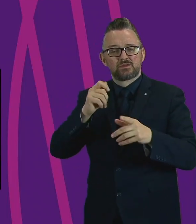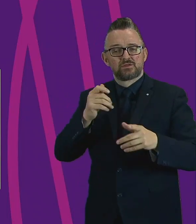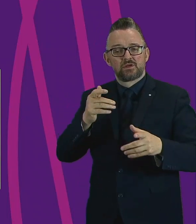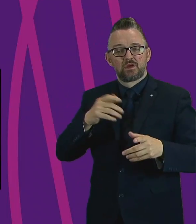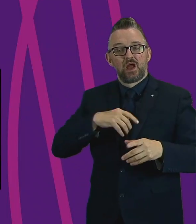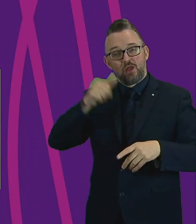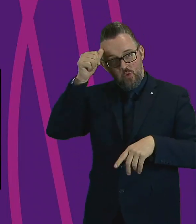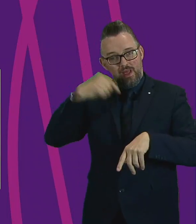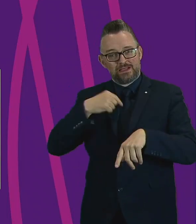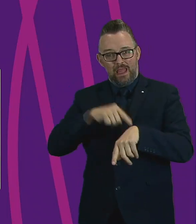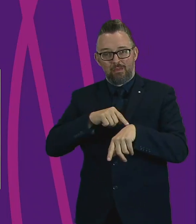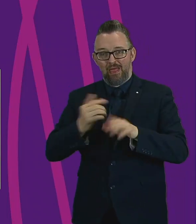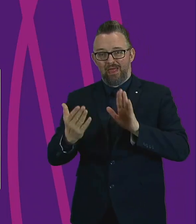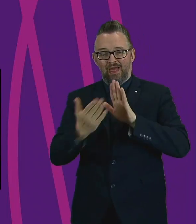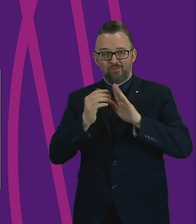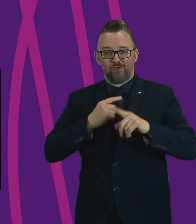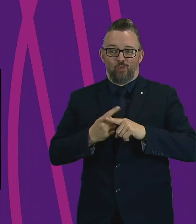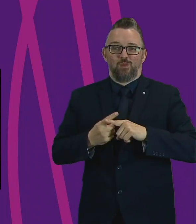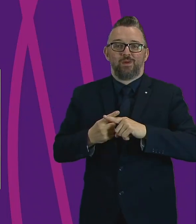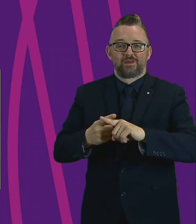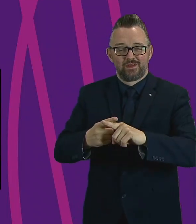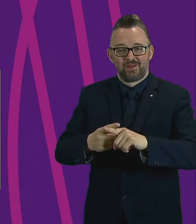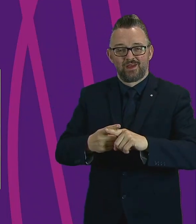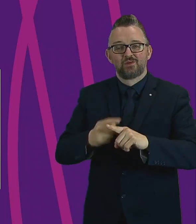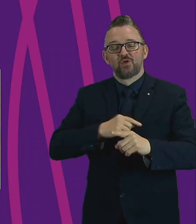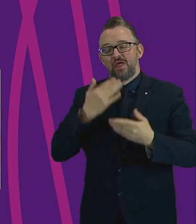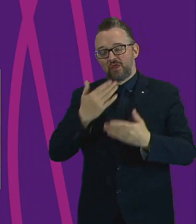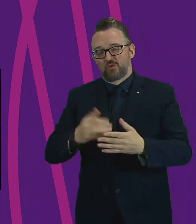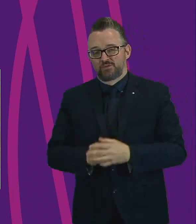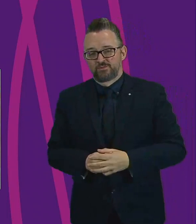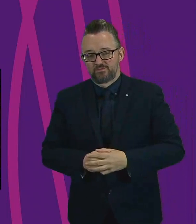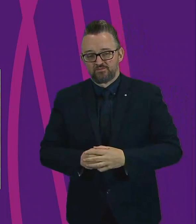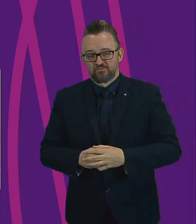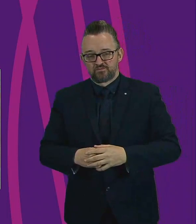out of time, and I'll finish there, Presiding Officer. Thank you very much.